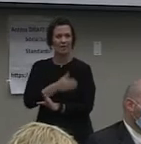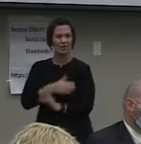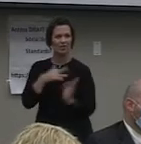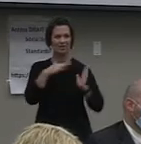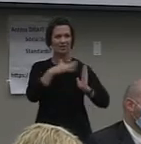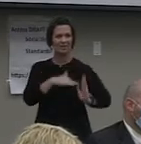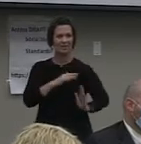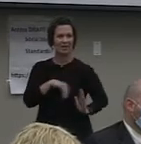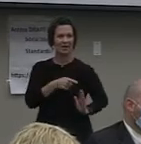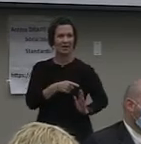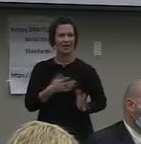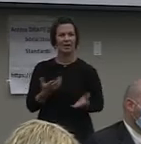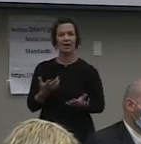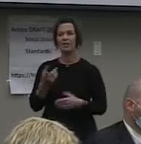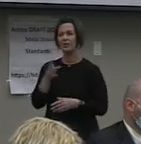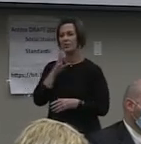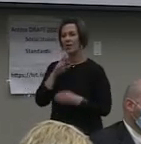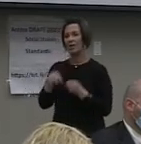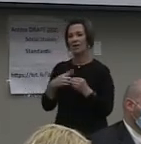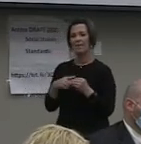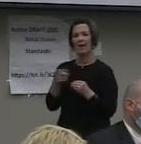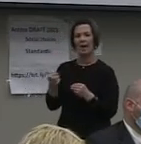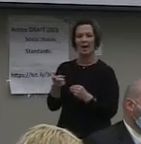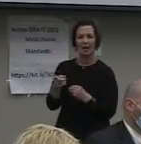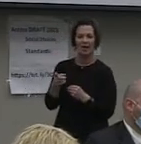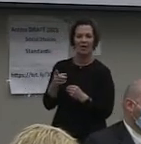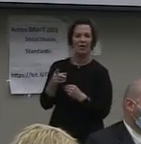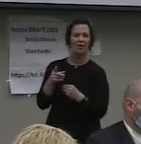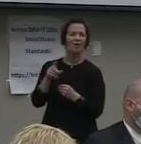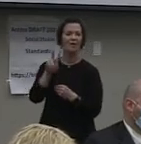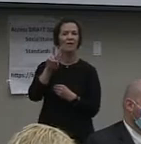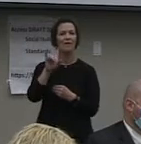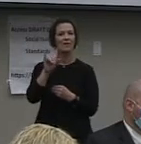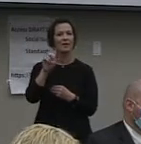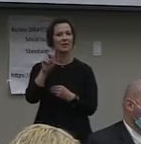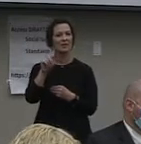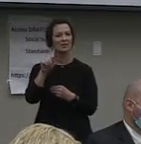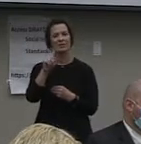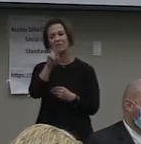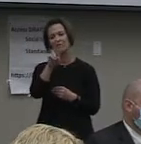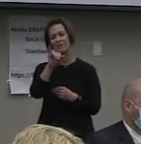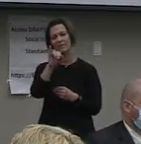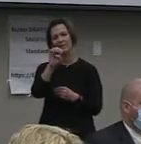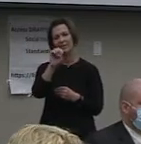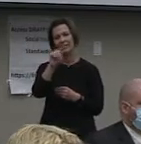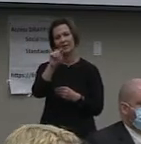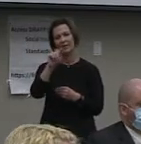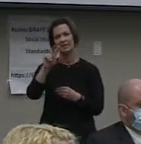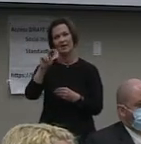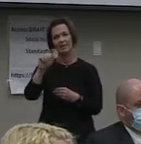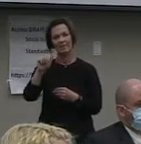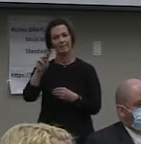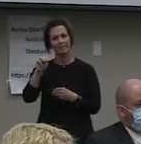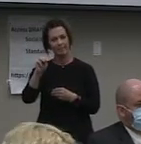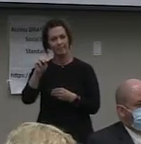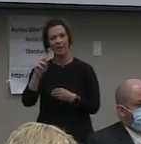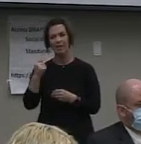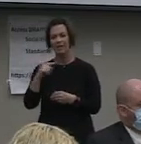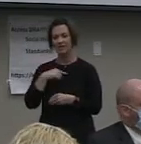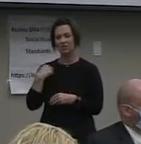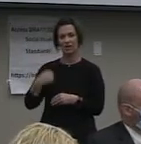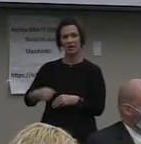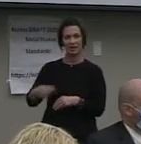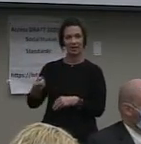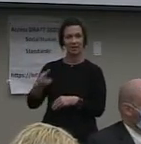going to talk about Vietnam, we need to understand the Soviet aggression all over the world, the fact that they and the Chinese were arming the